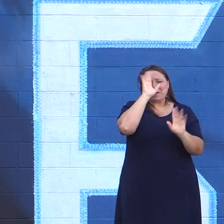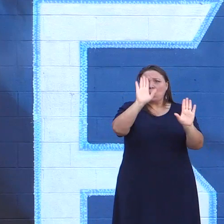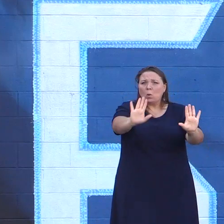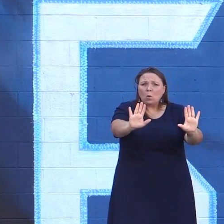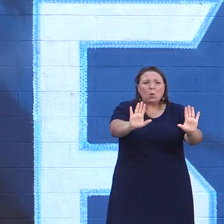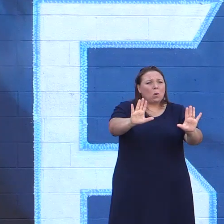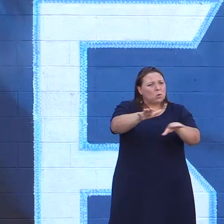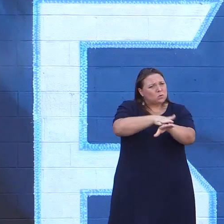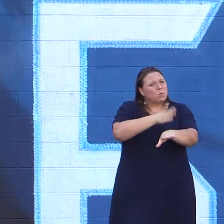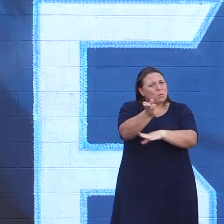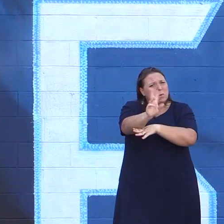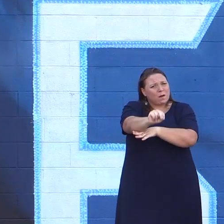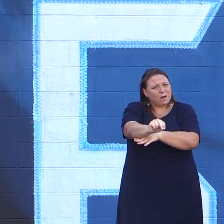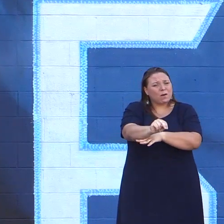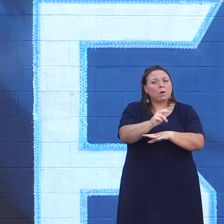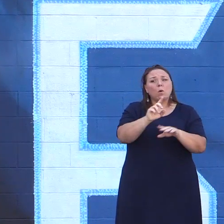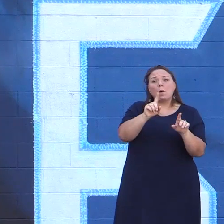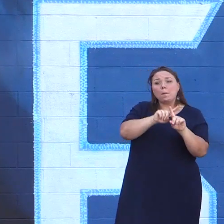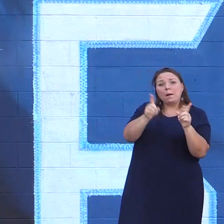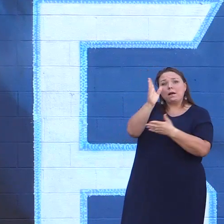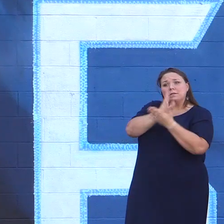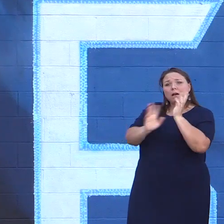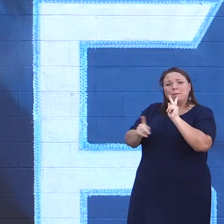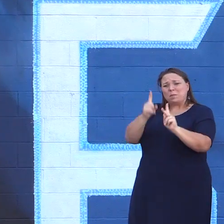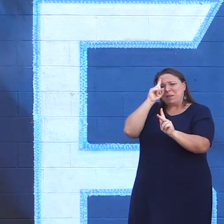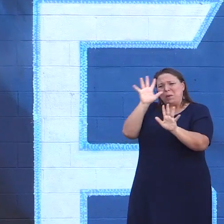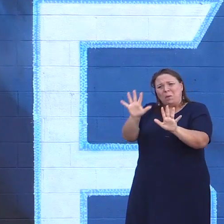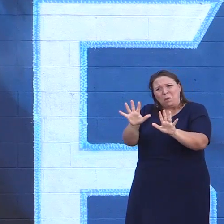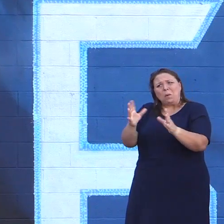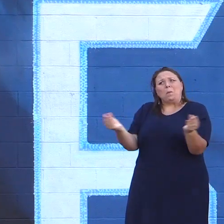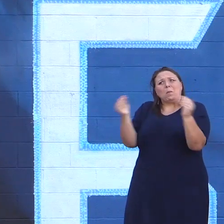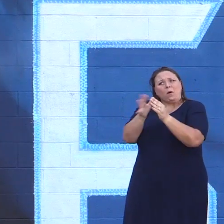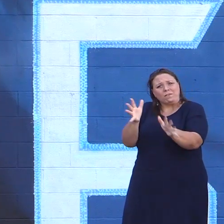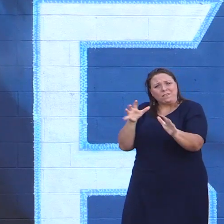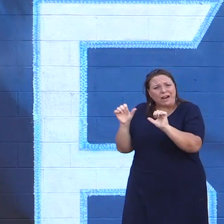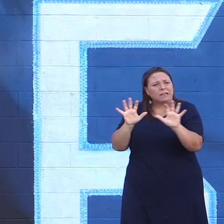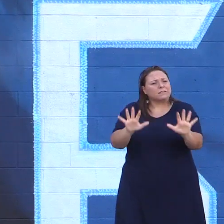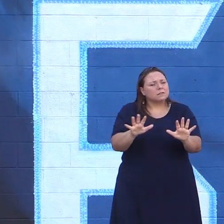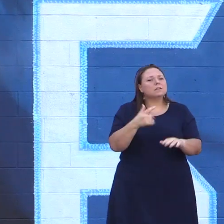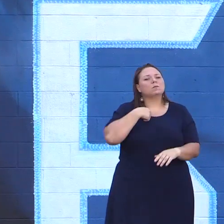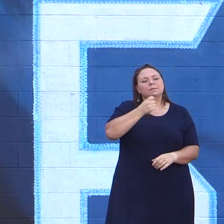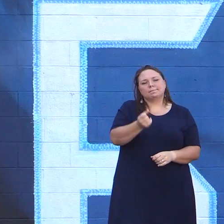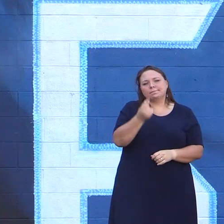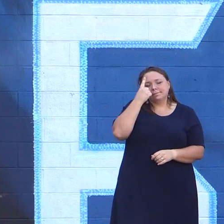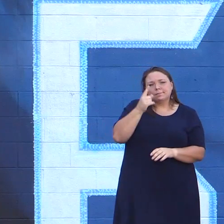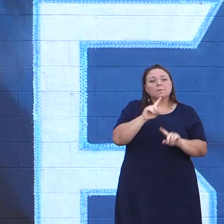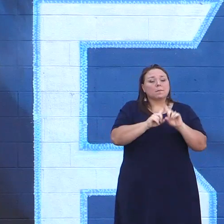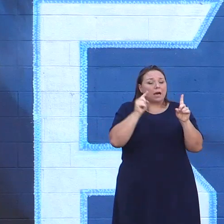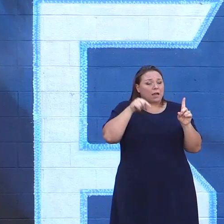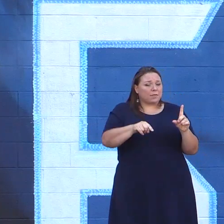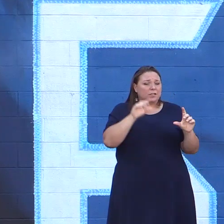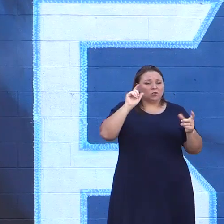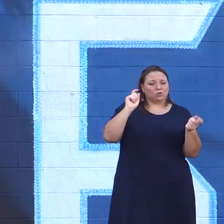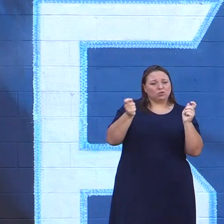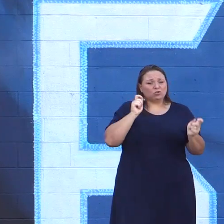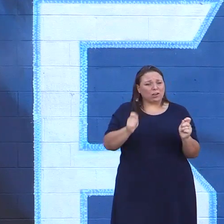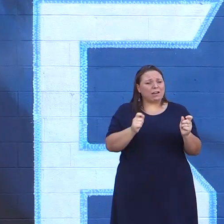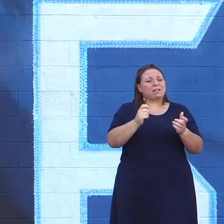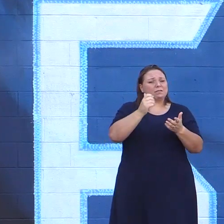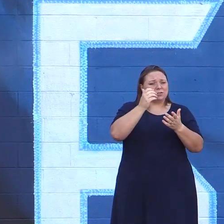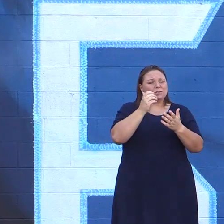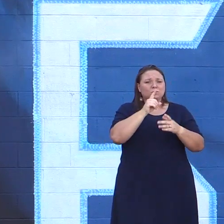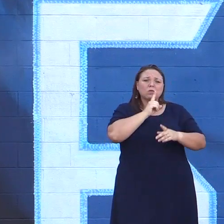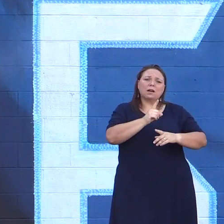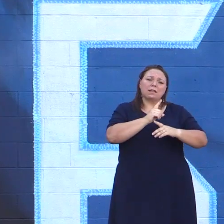fast, and also some people are thinking we're moving way too slow. We believe these adjustments strike the proper balance between protecting